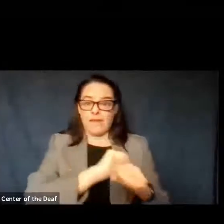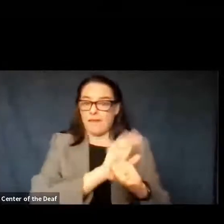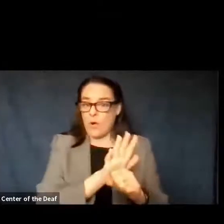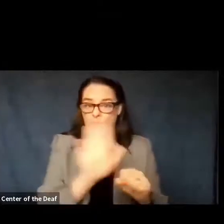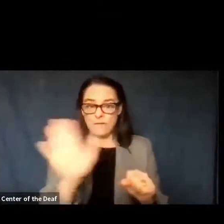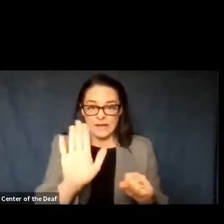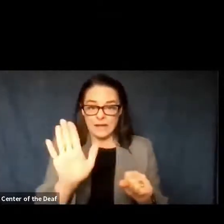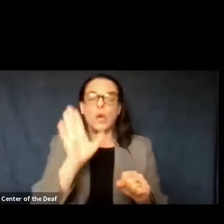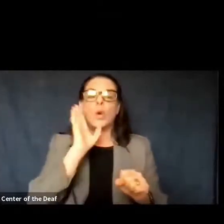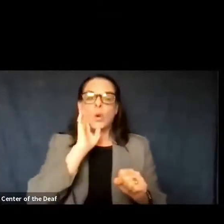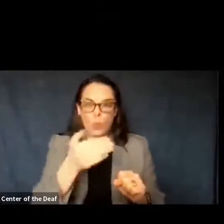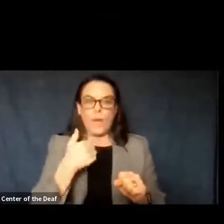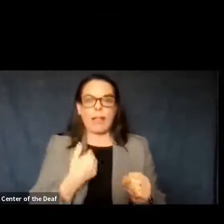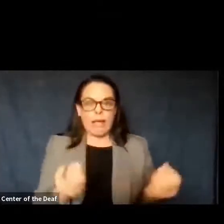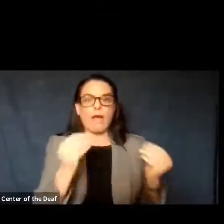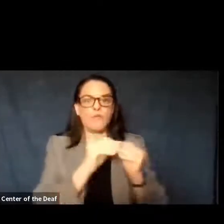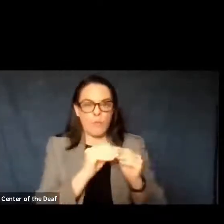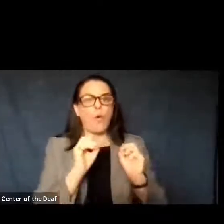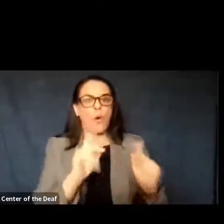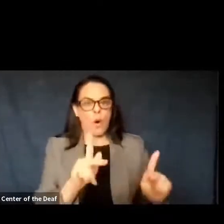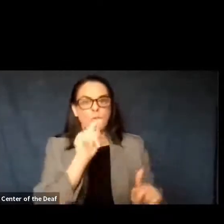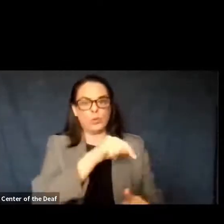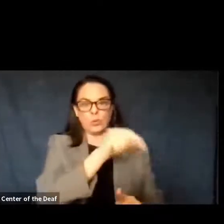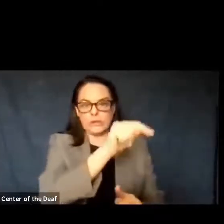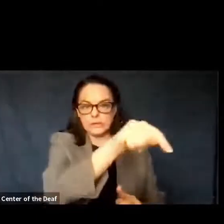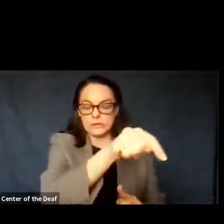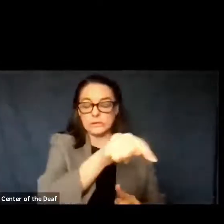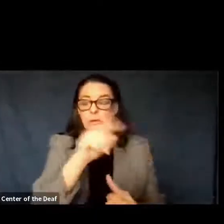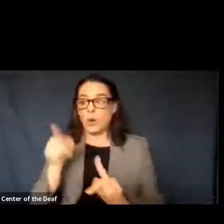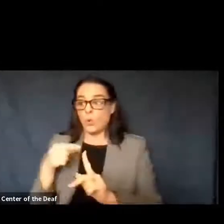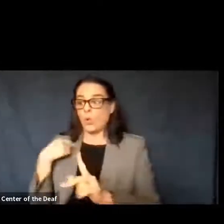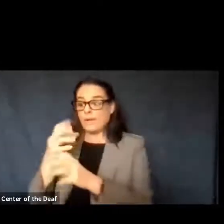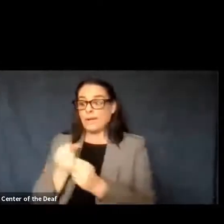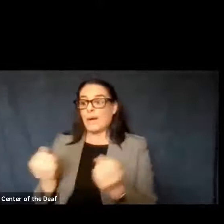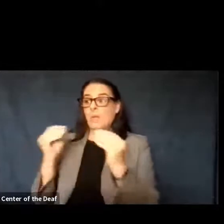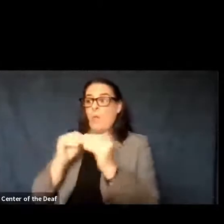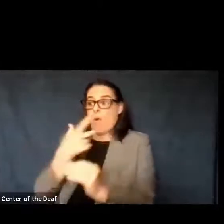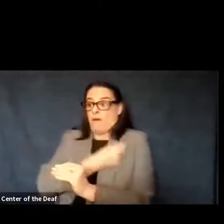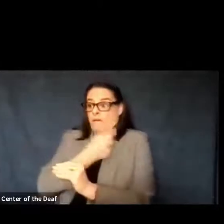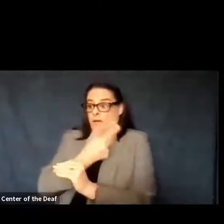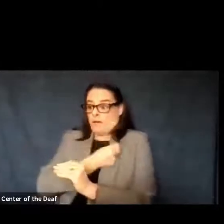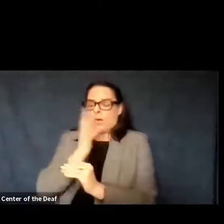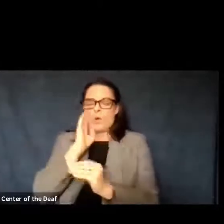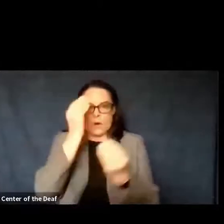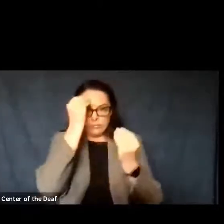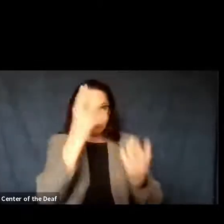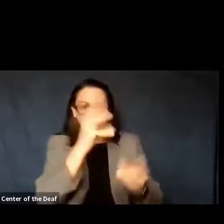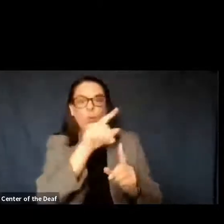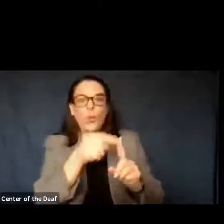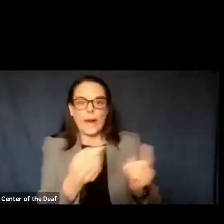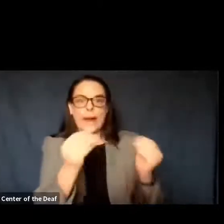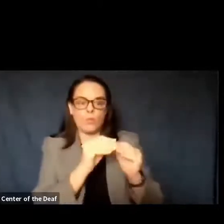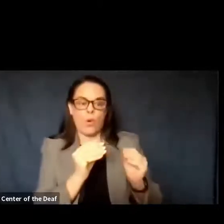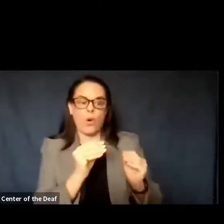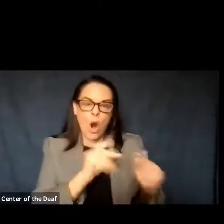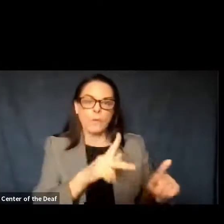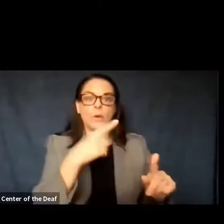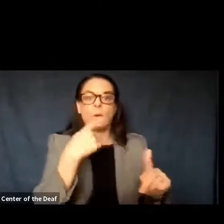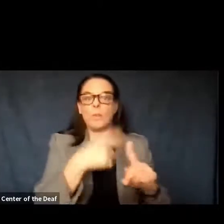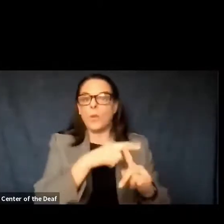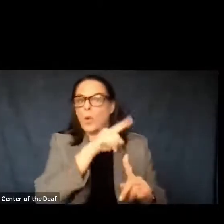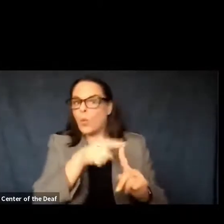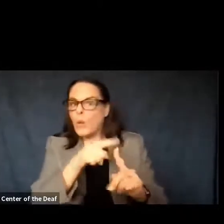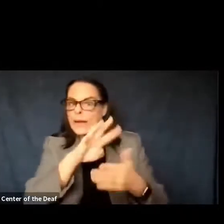will be announcing more opportunities, including scheduled appointments. We acknowledge that those future opportunities may be better for